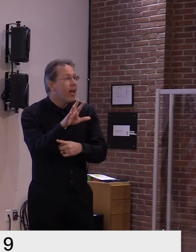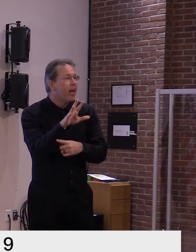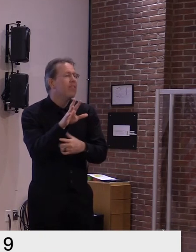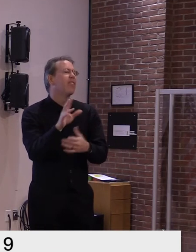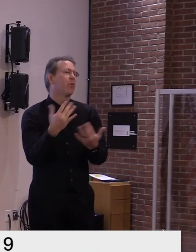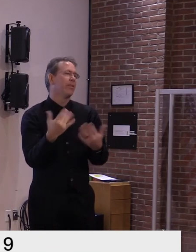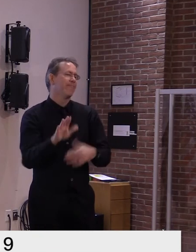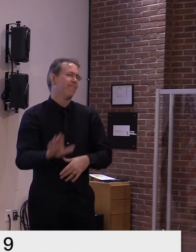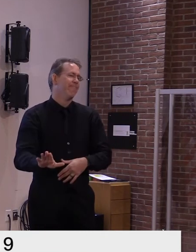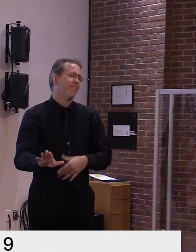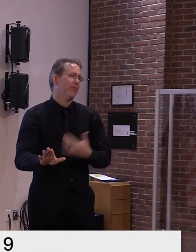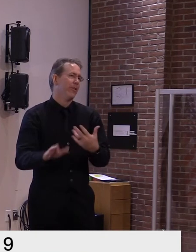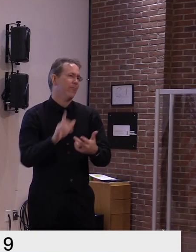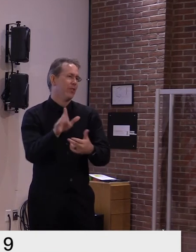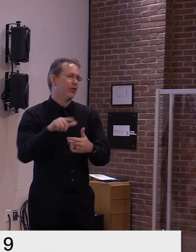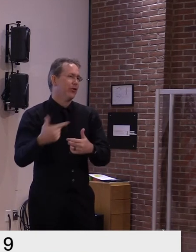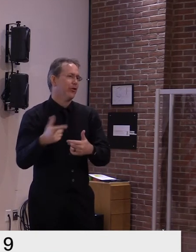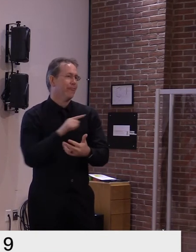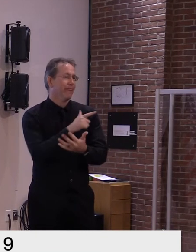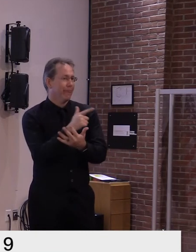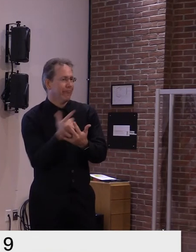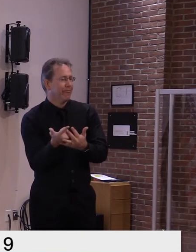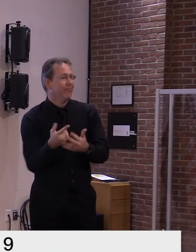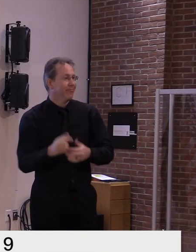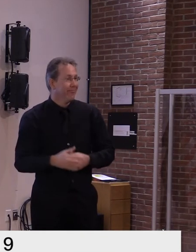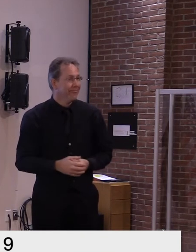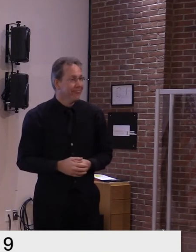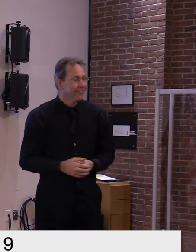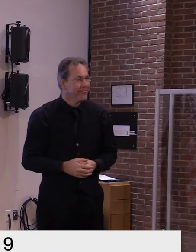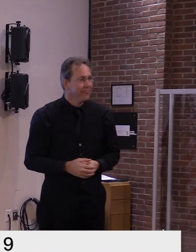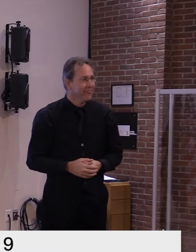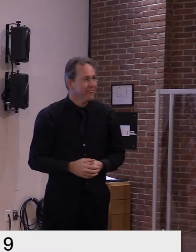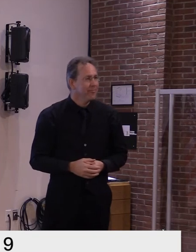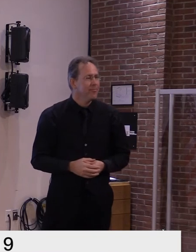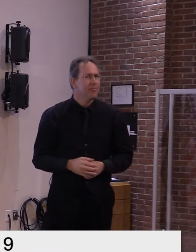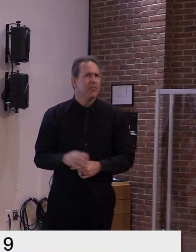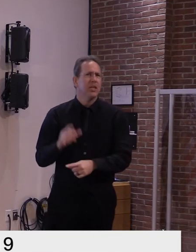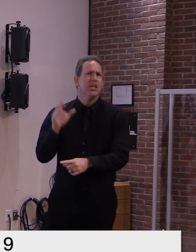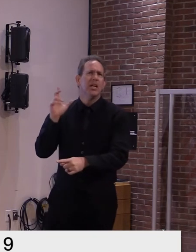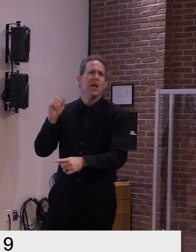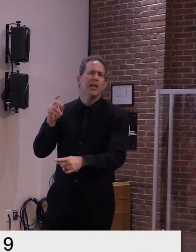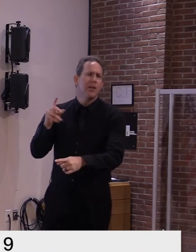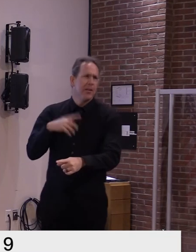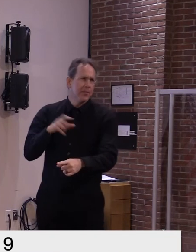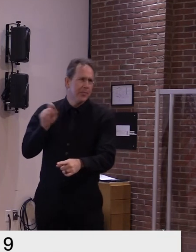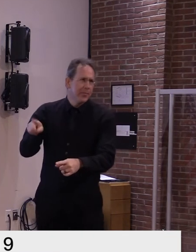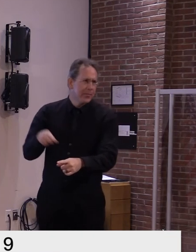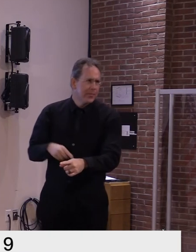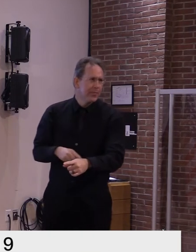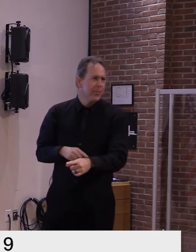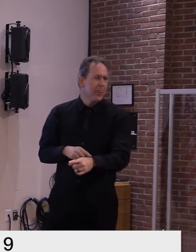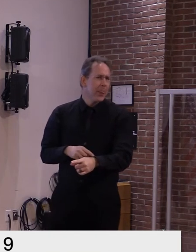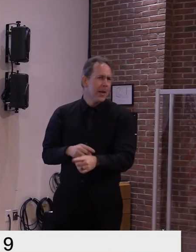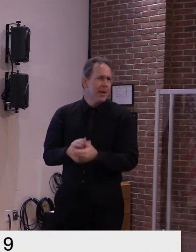far. All right. And if you might indulge me, I was wondering if there's any